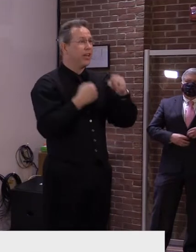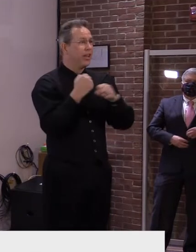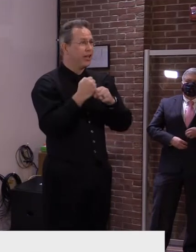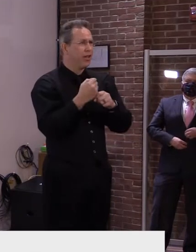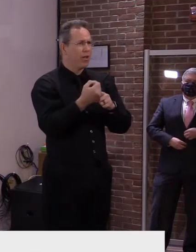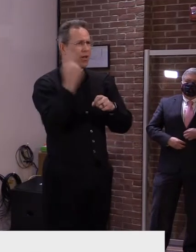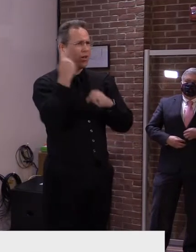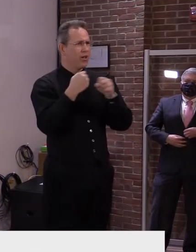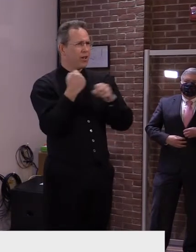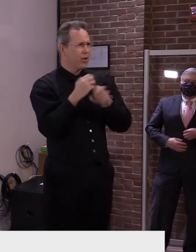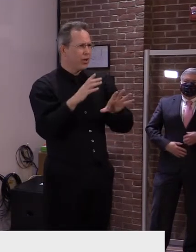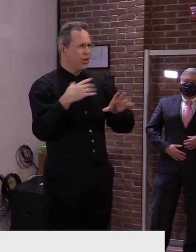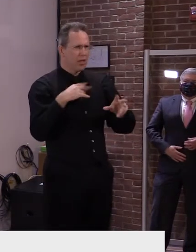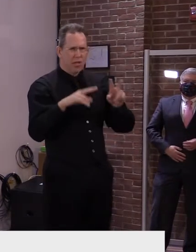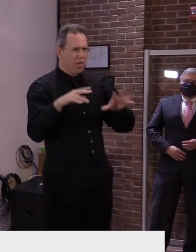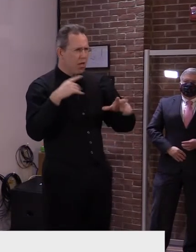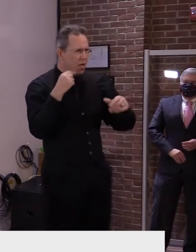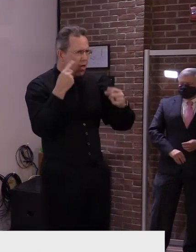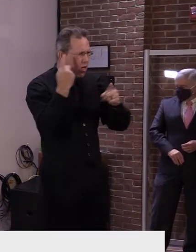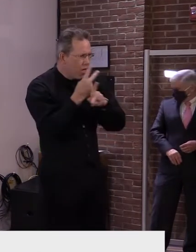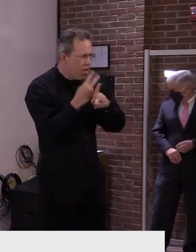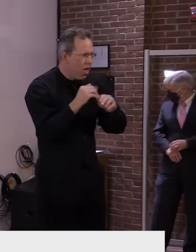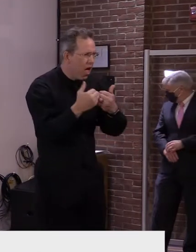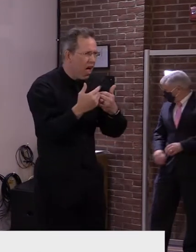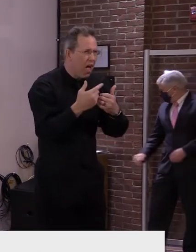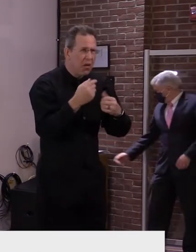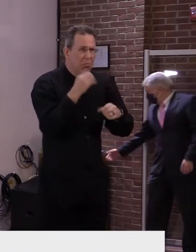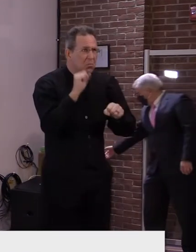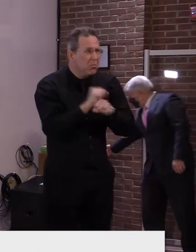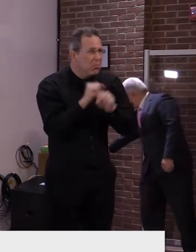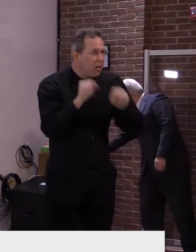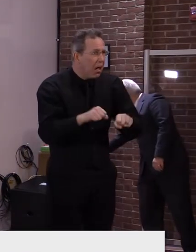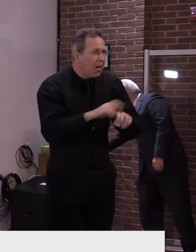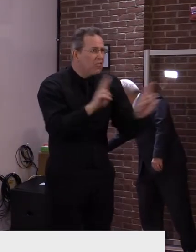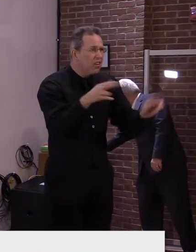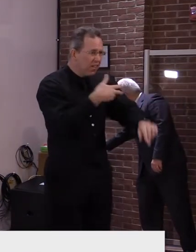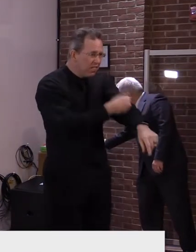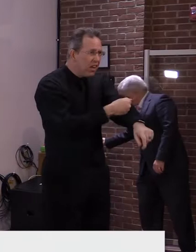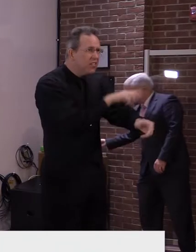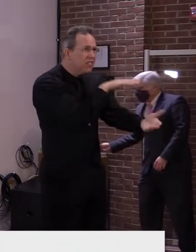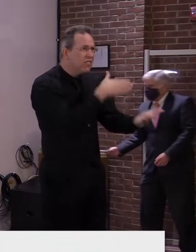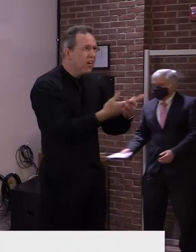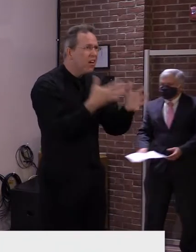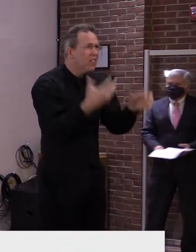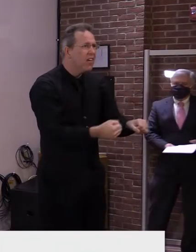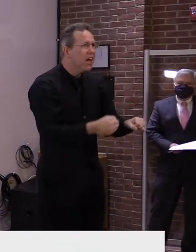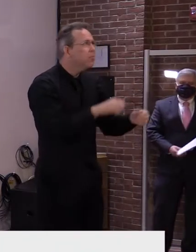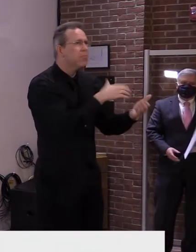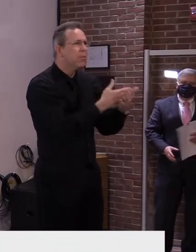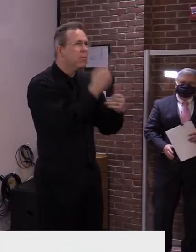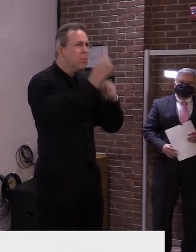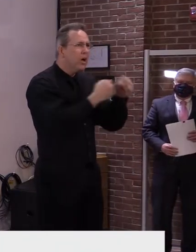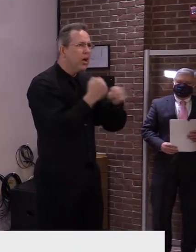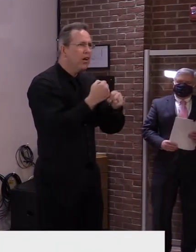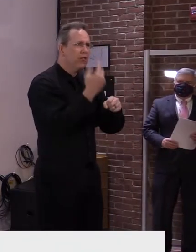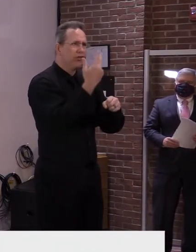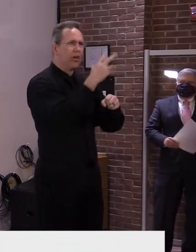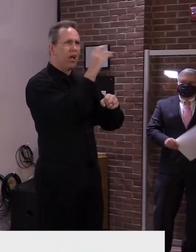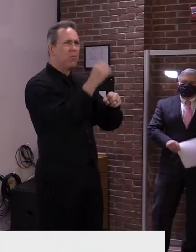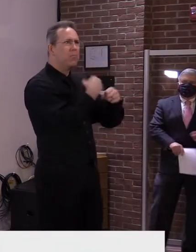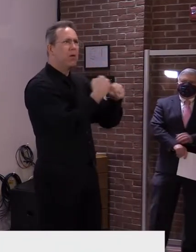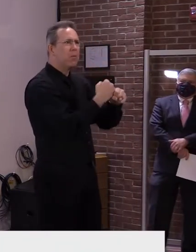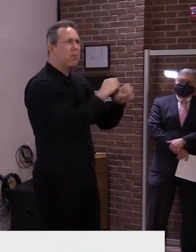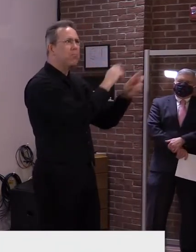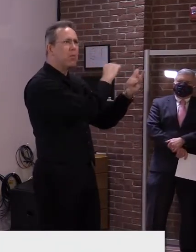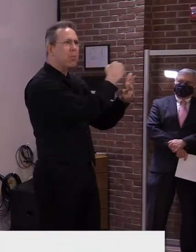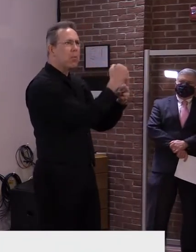have these three highly effective vaccines to protect ourselves today. And we're making great progress. As